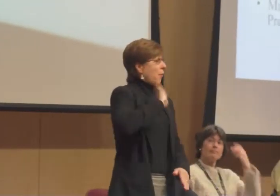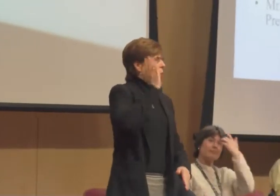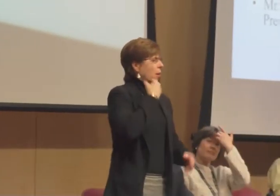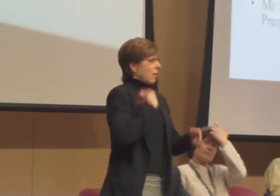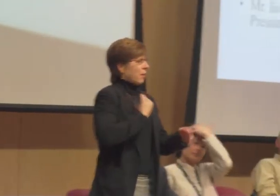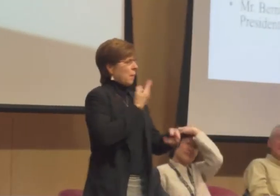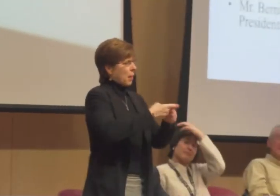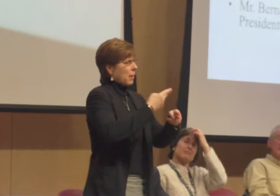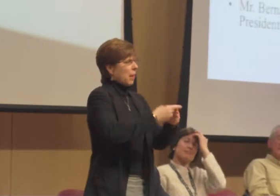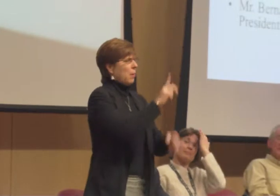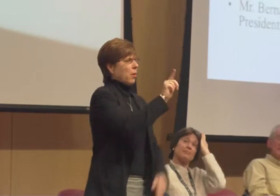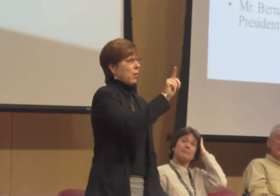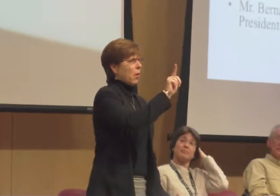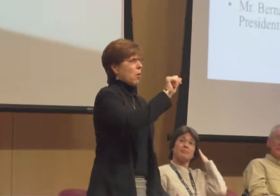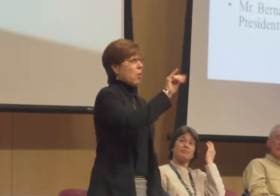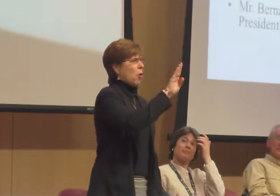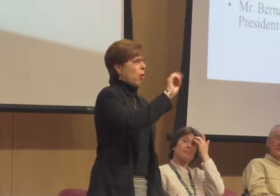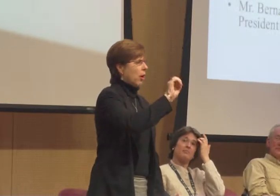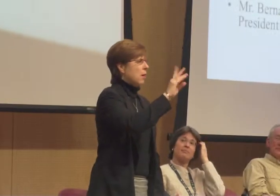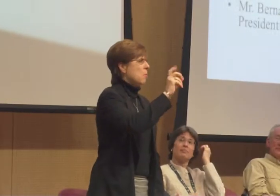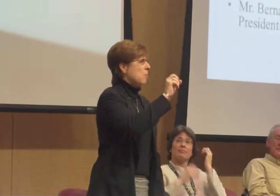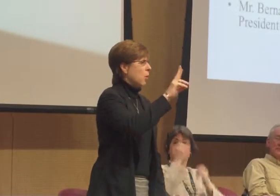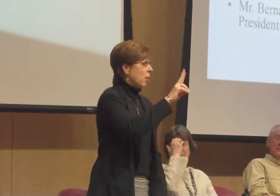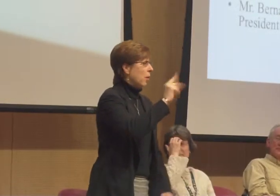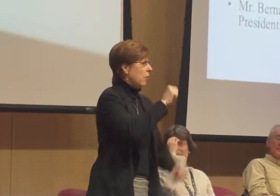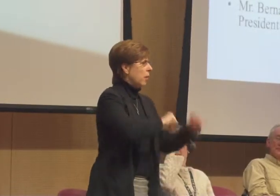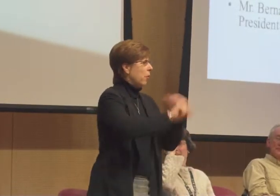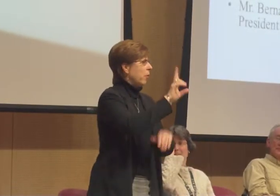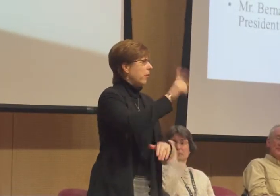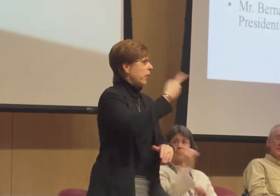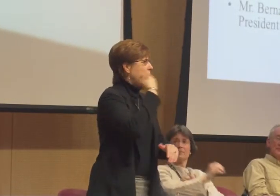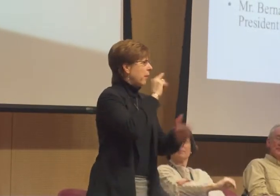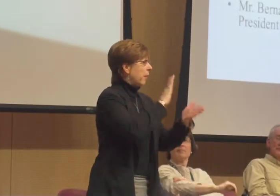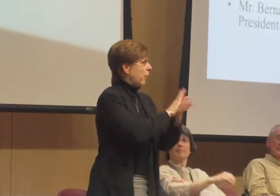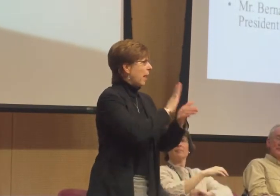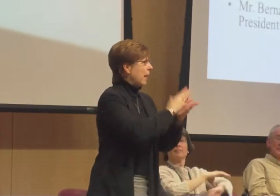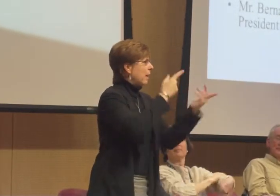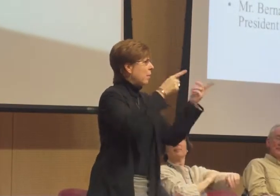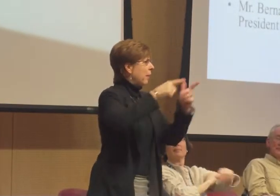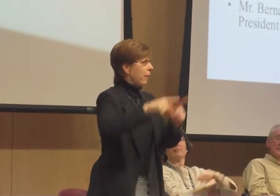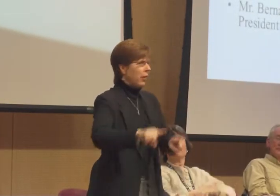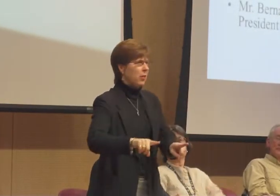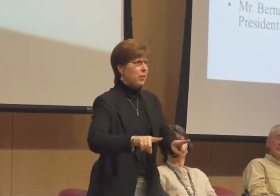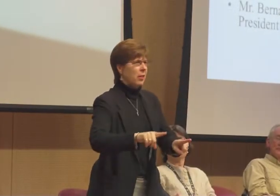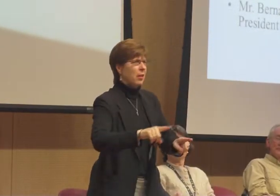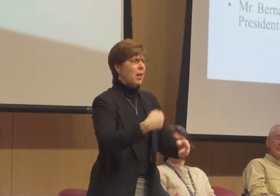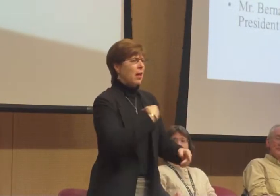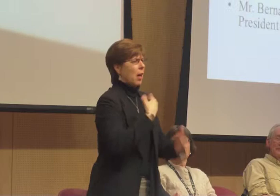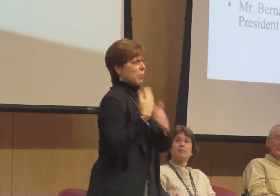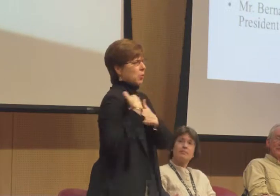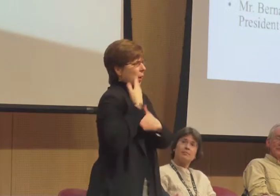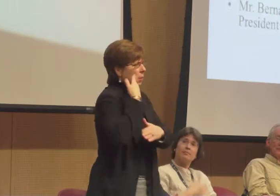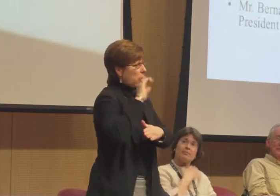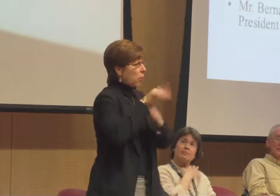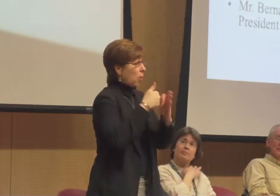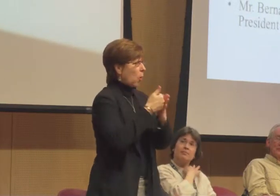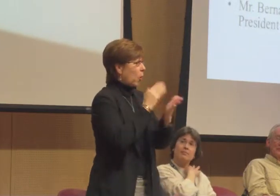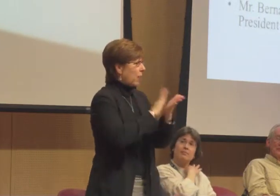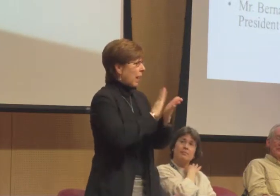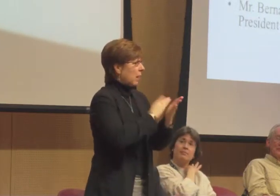Before, my name is Lori Brewer. I'm the Associate Vice President for Academic Affairs. I'm responsible for all the